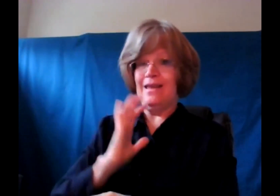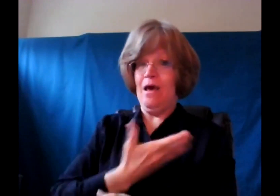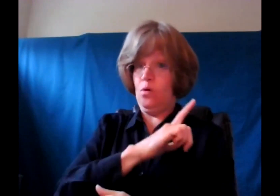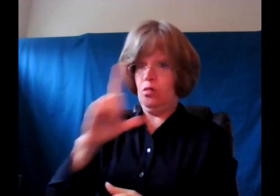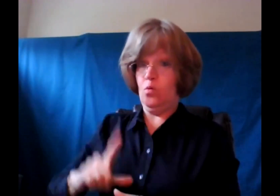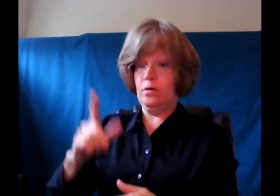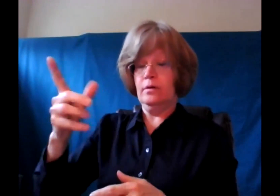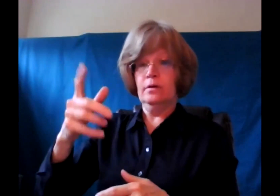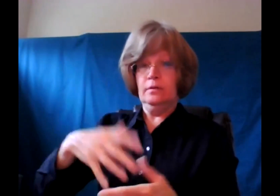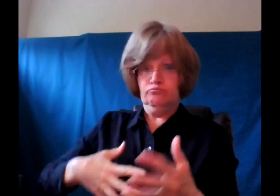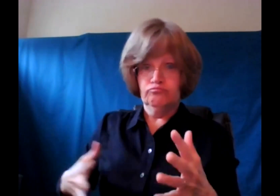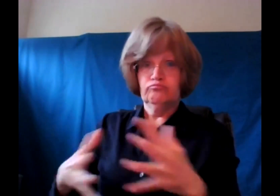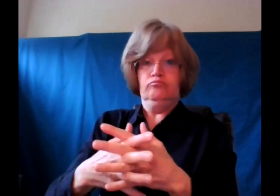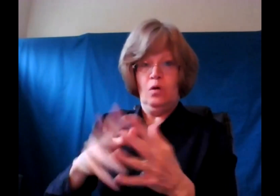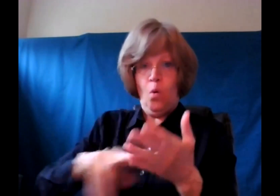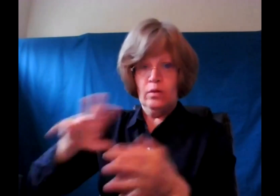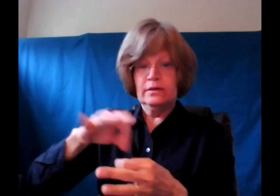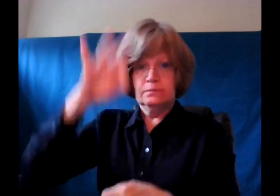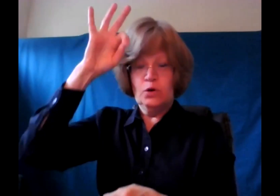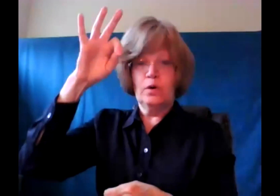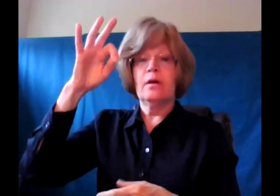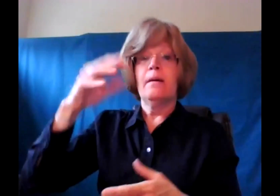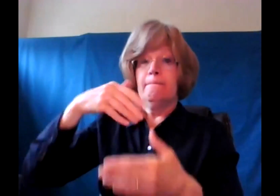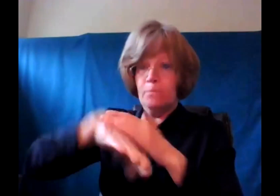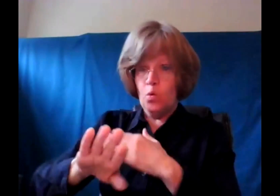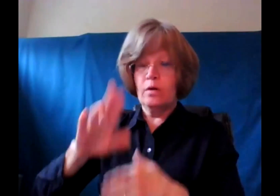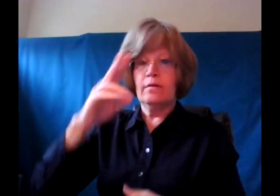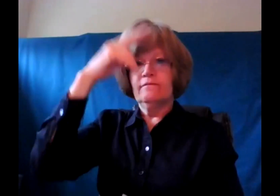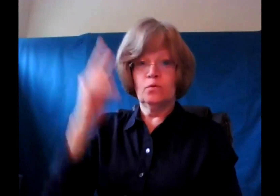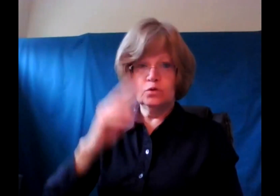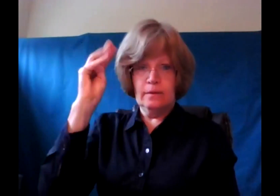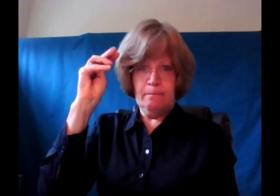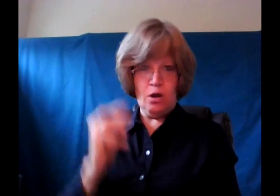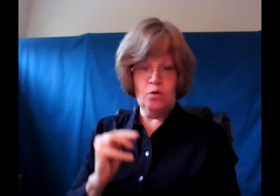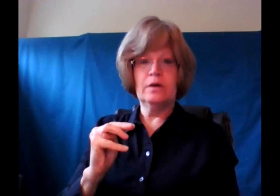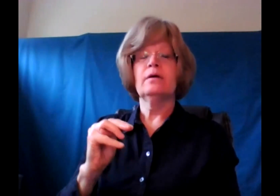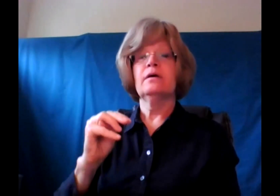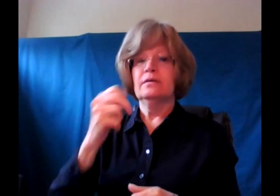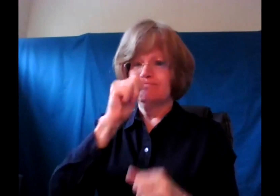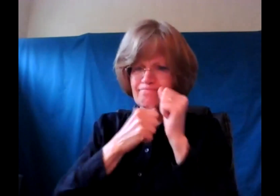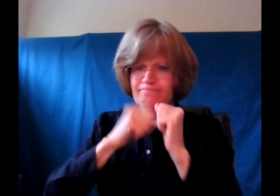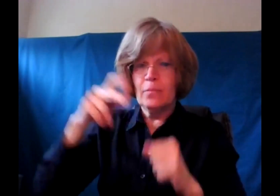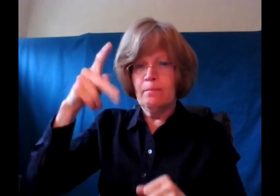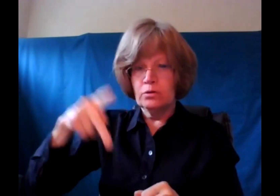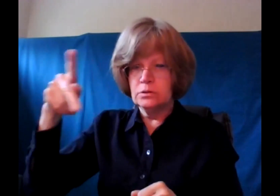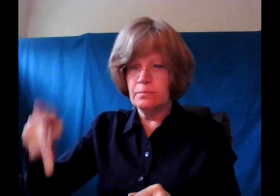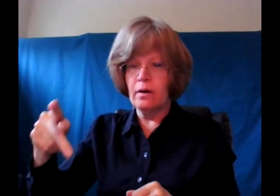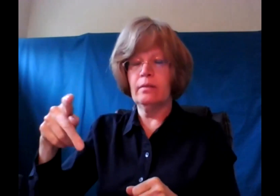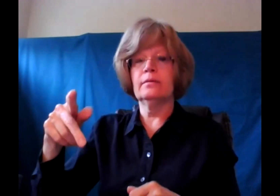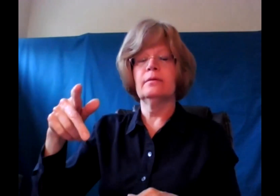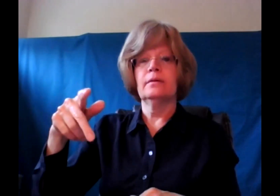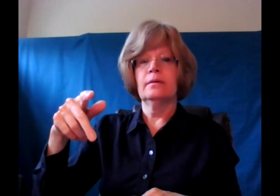who was conceived by the Holy Spirit, born of the Virgin Mary, suffered under Pontius Pilate,